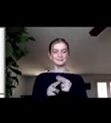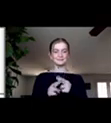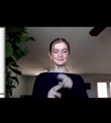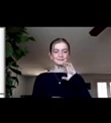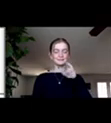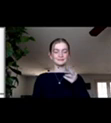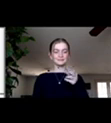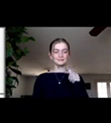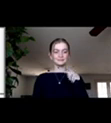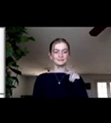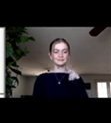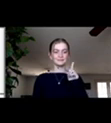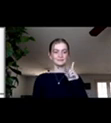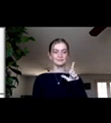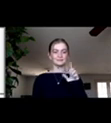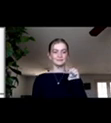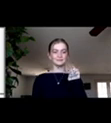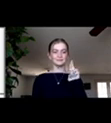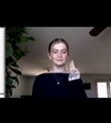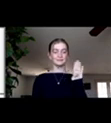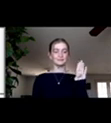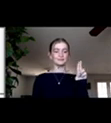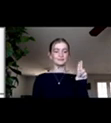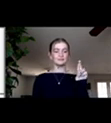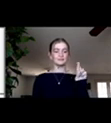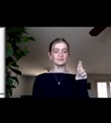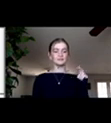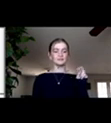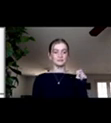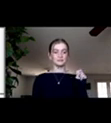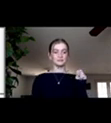Hi, my name is Chandler Burns,